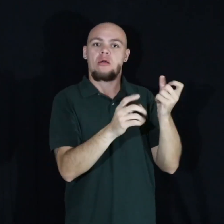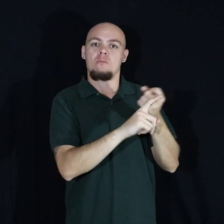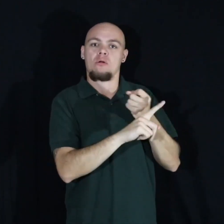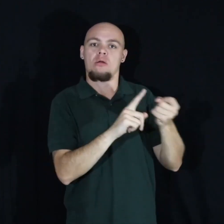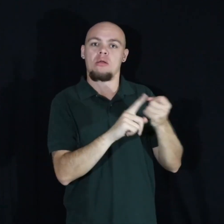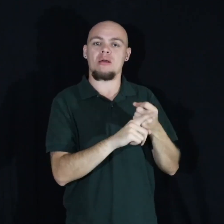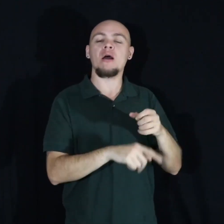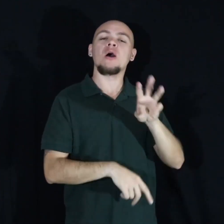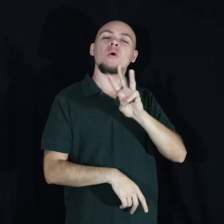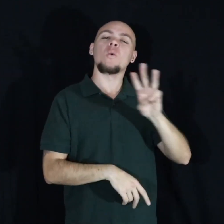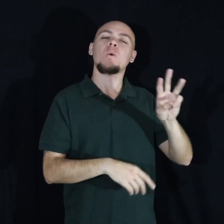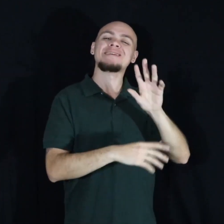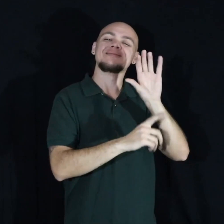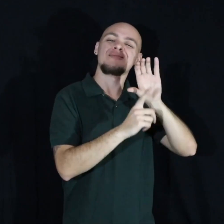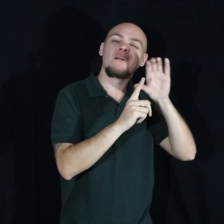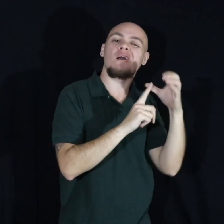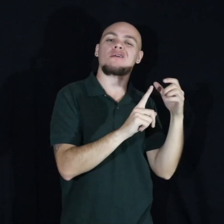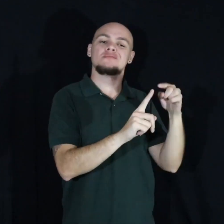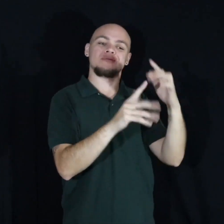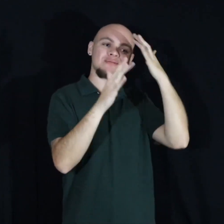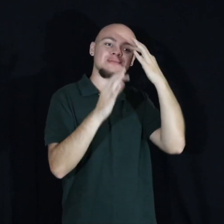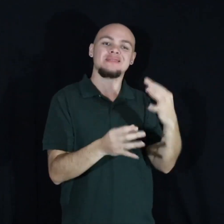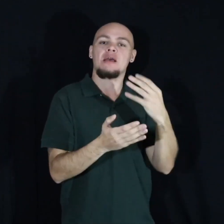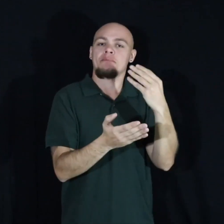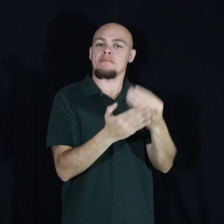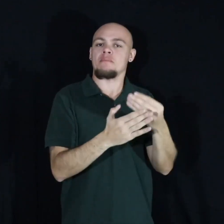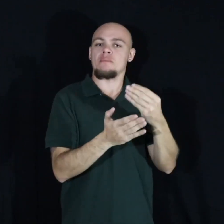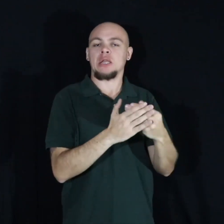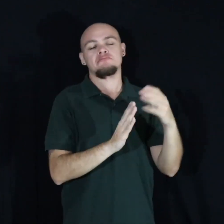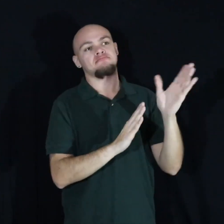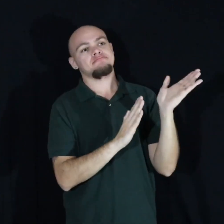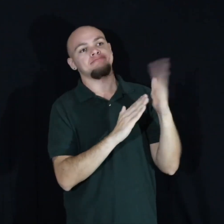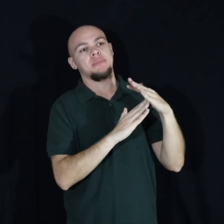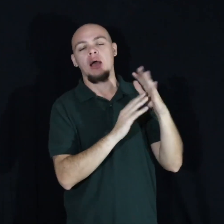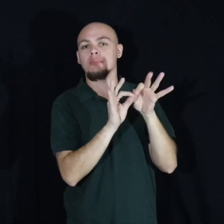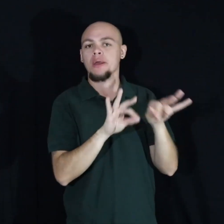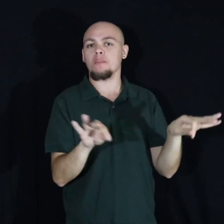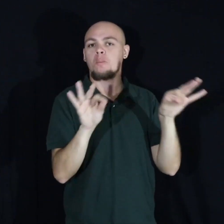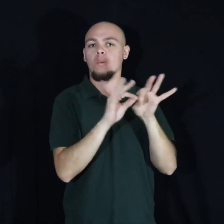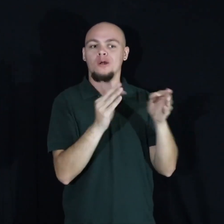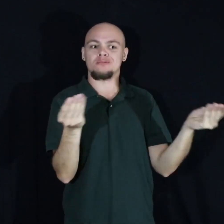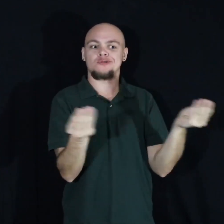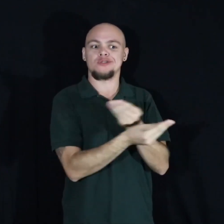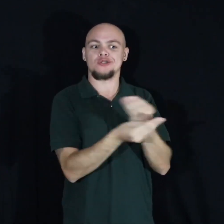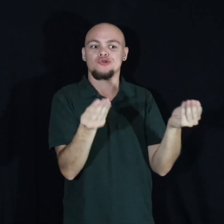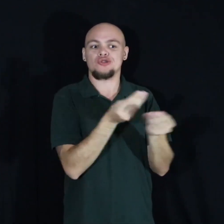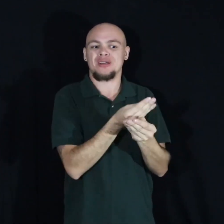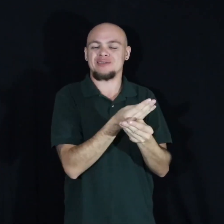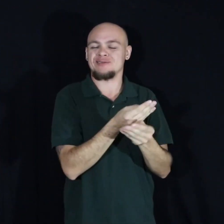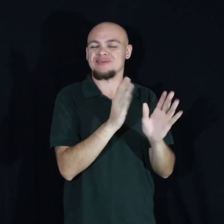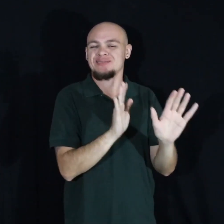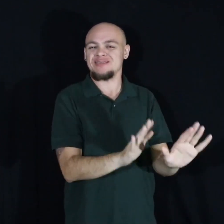society dictates that money is the most important currency by which we transact.